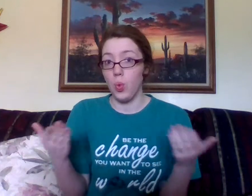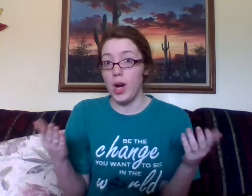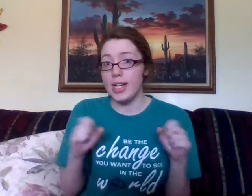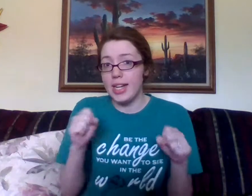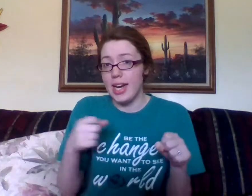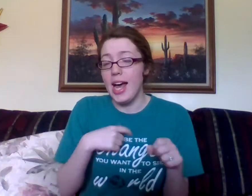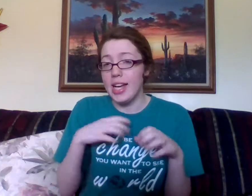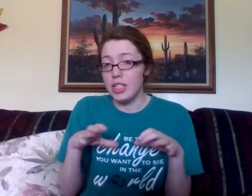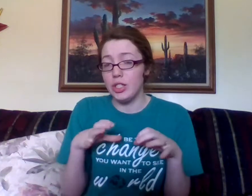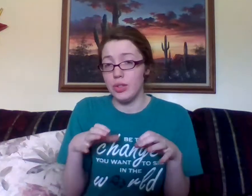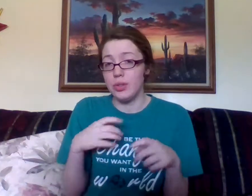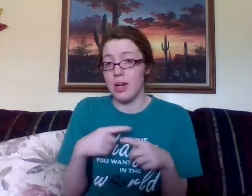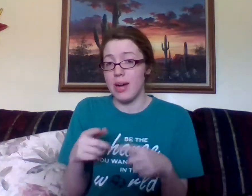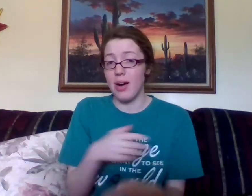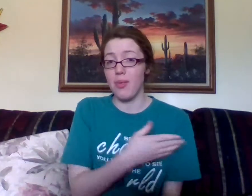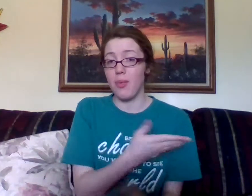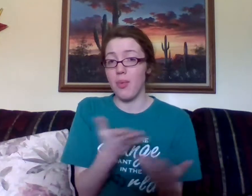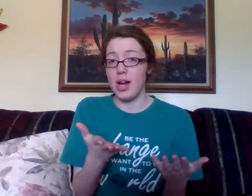What can I do about what